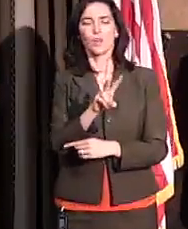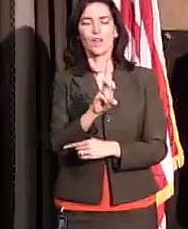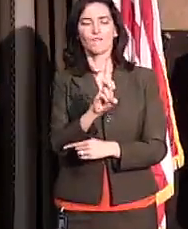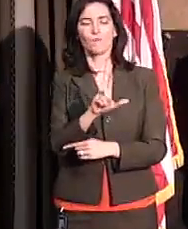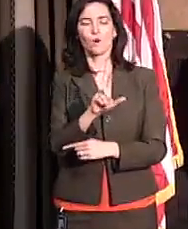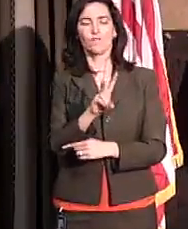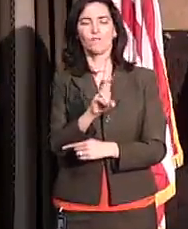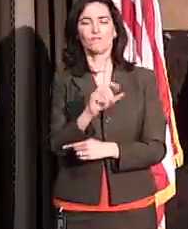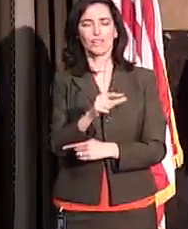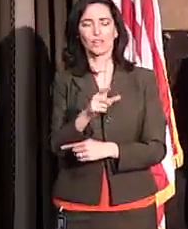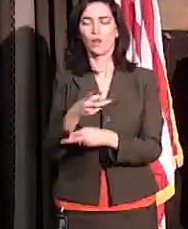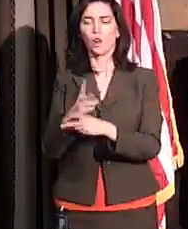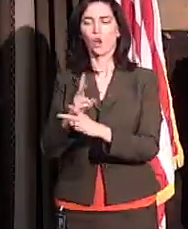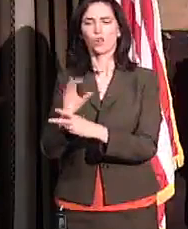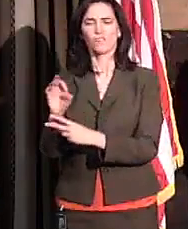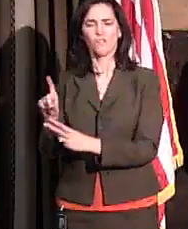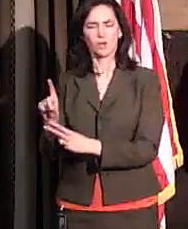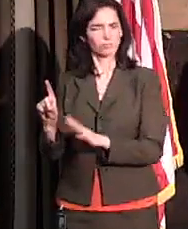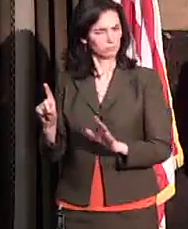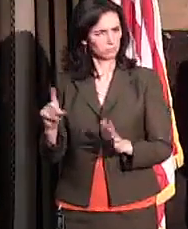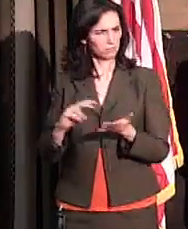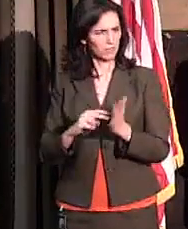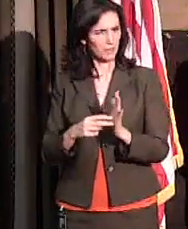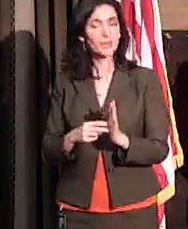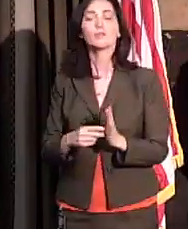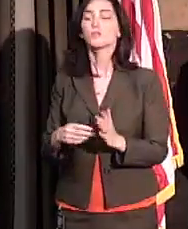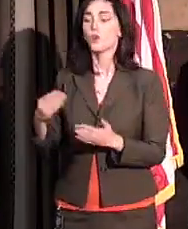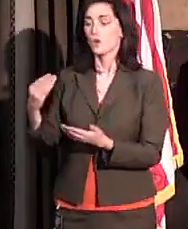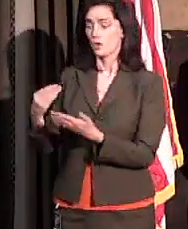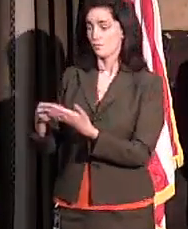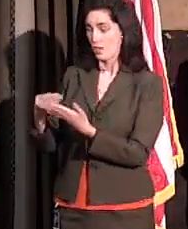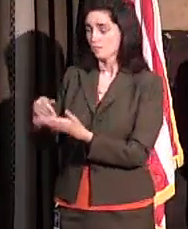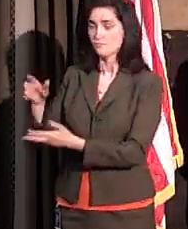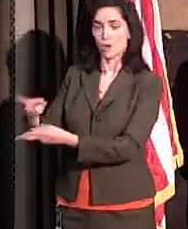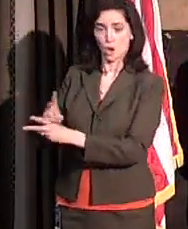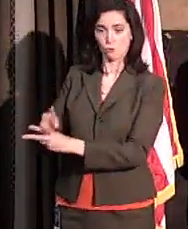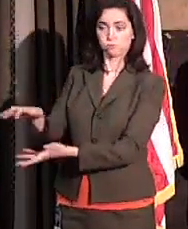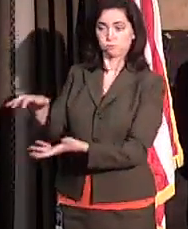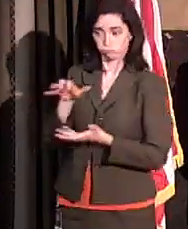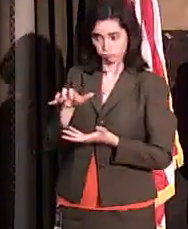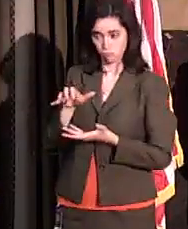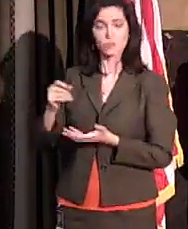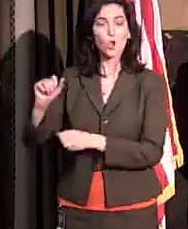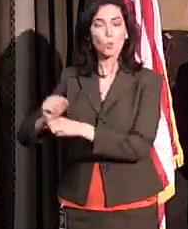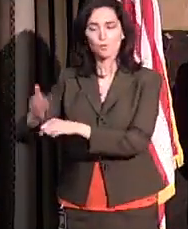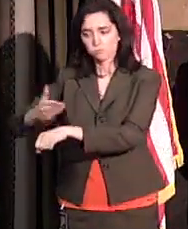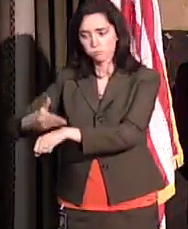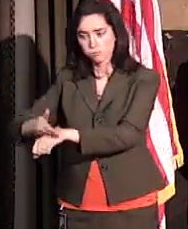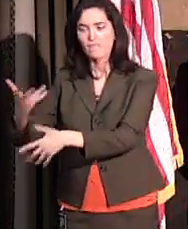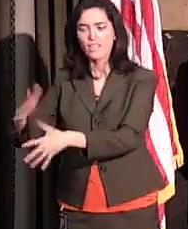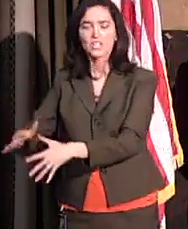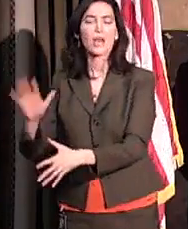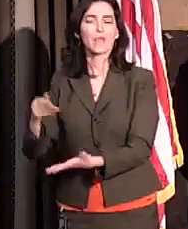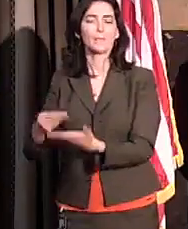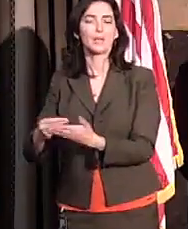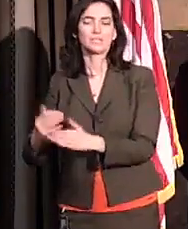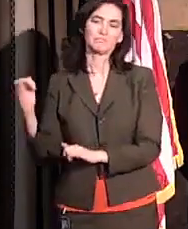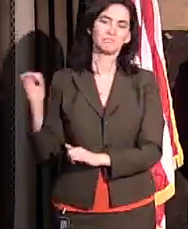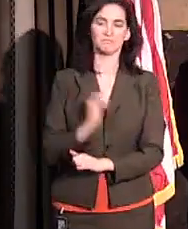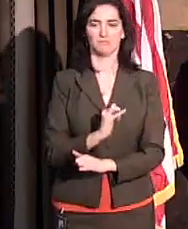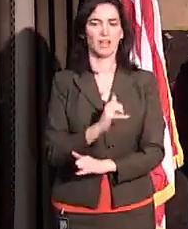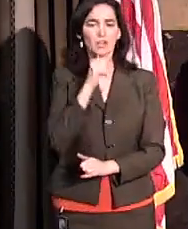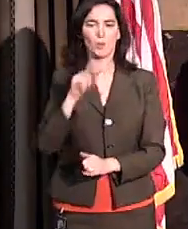projects are done and all the commitments are made, the loan becomes a grant. And A working group has already been created earlier this